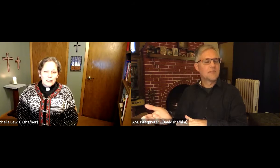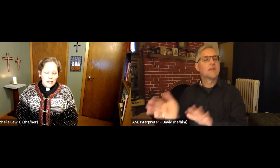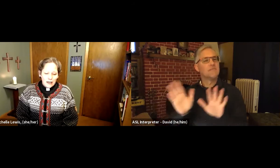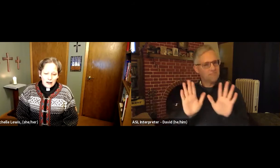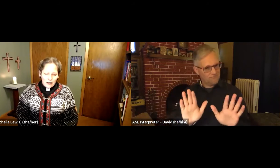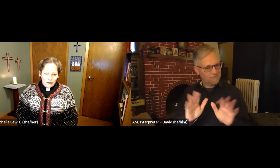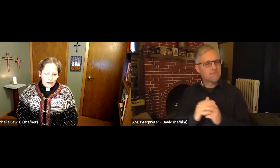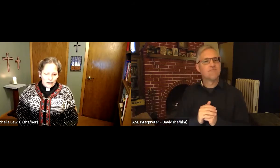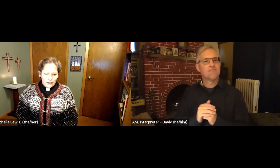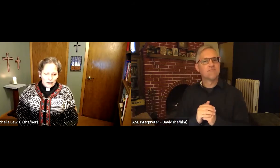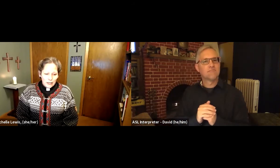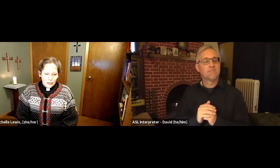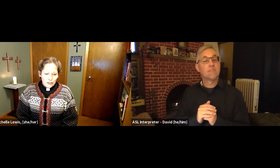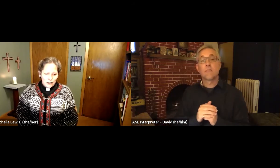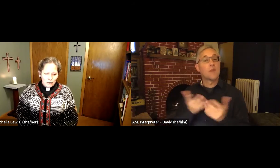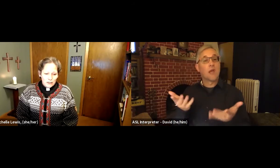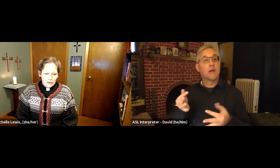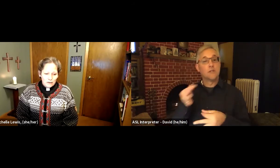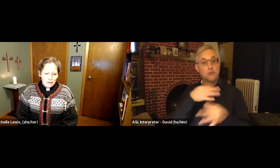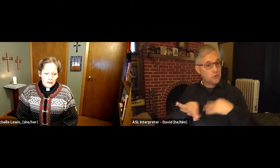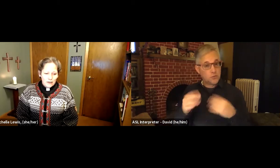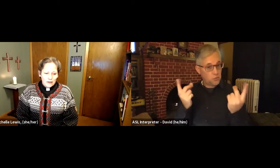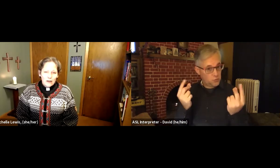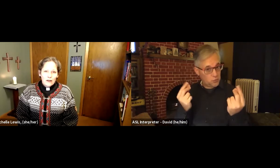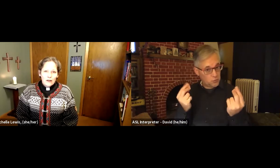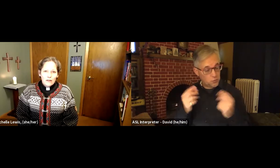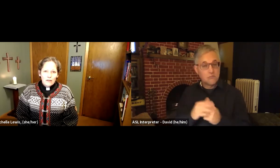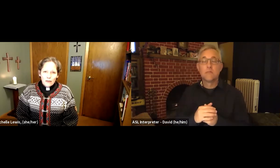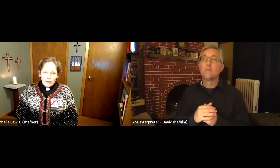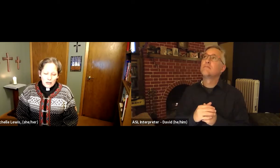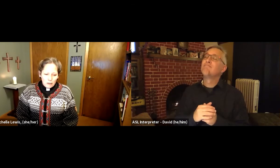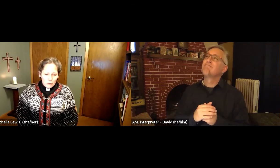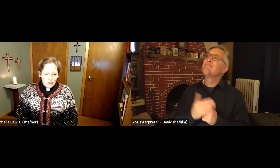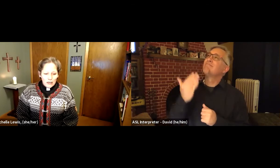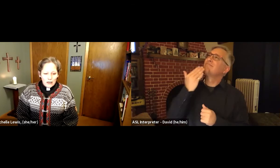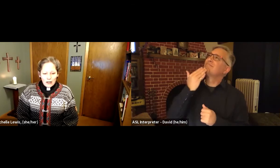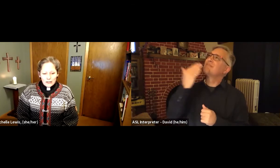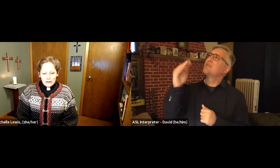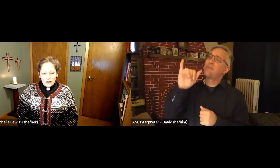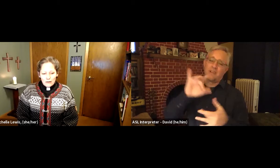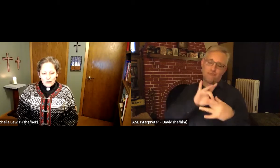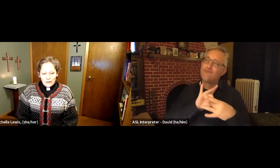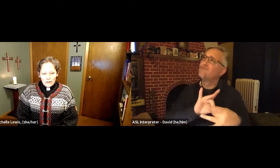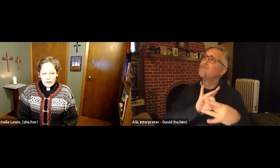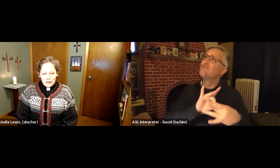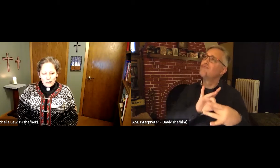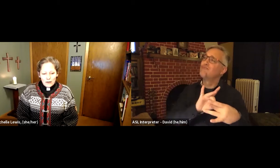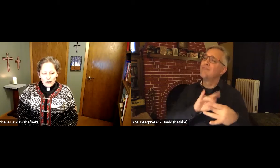let us thank God for those relationships, for the people we got to love,